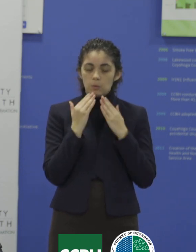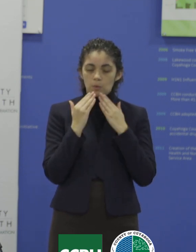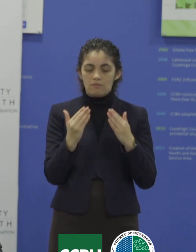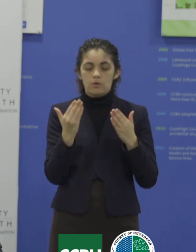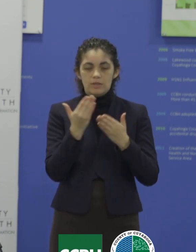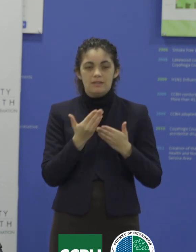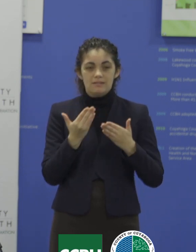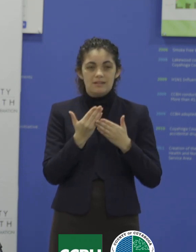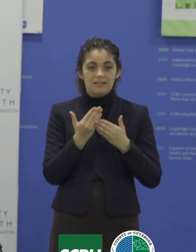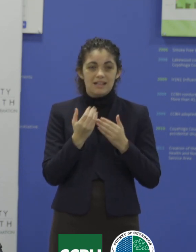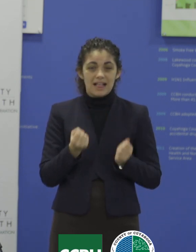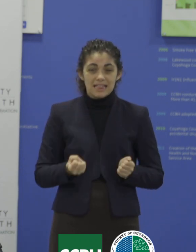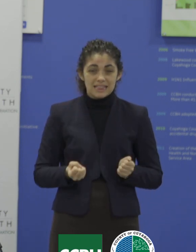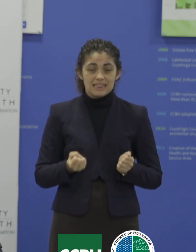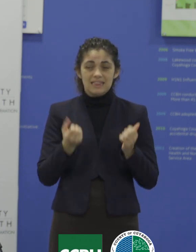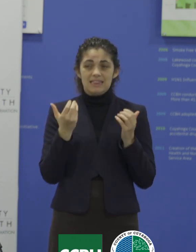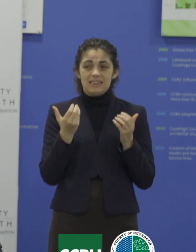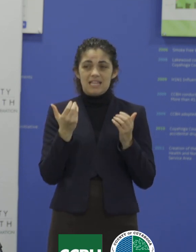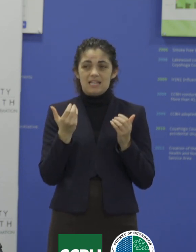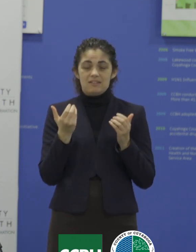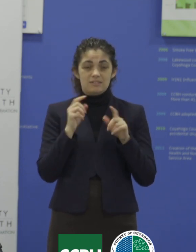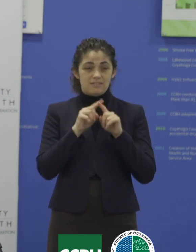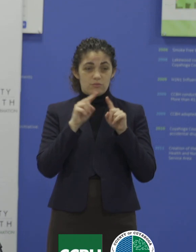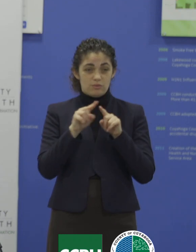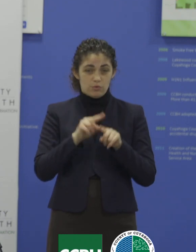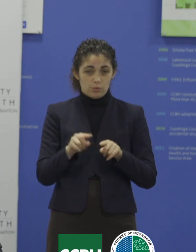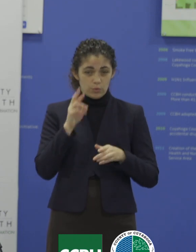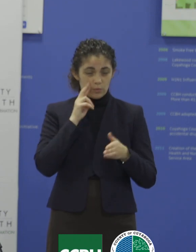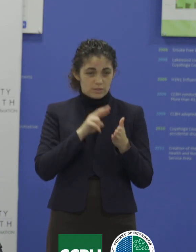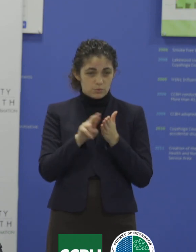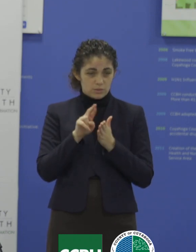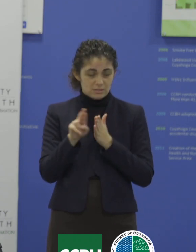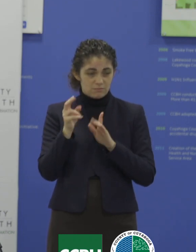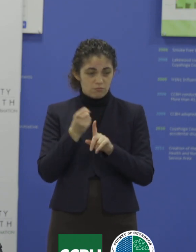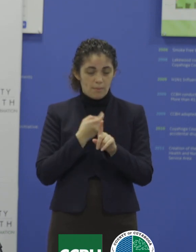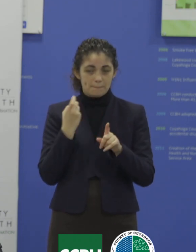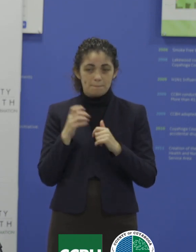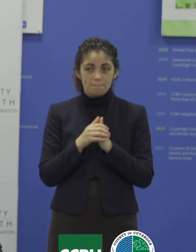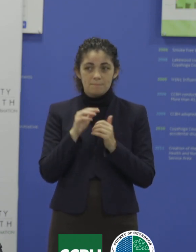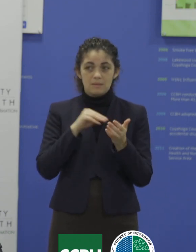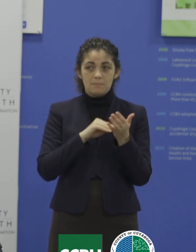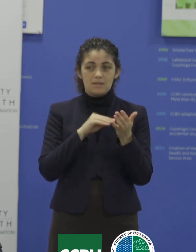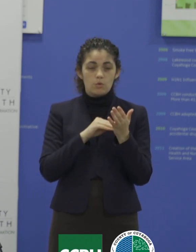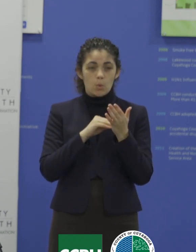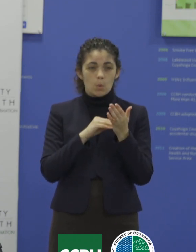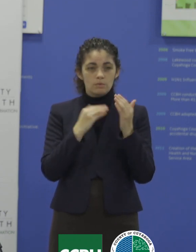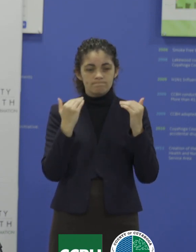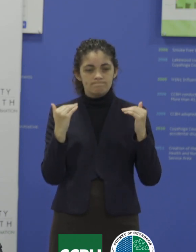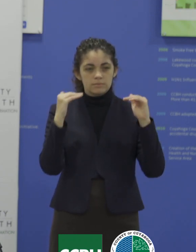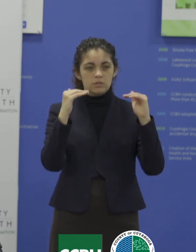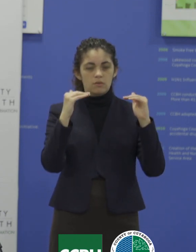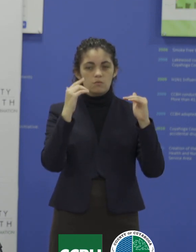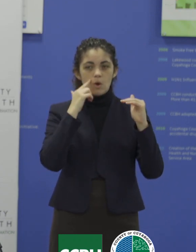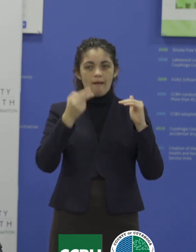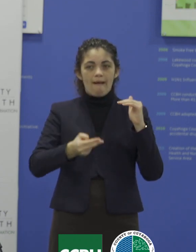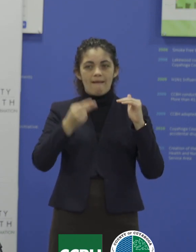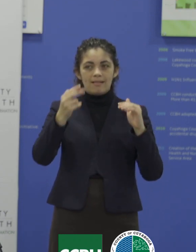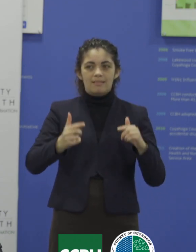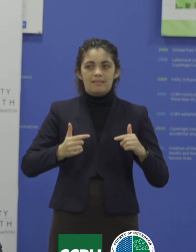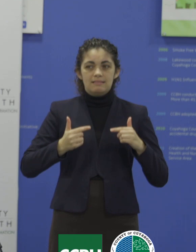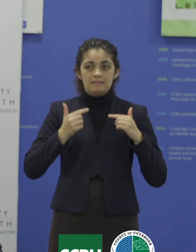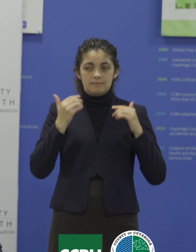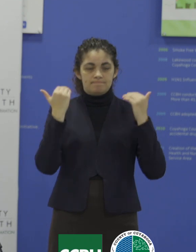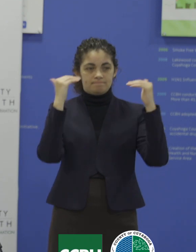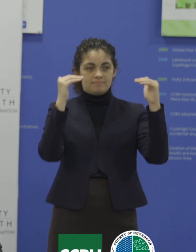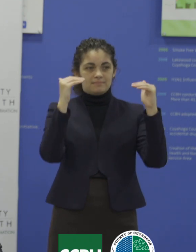to have a considerable amount of resources from a medical standpoint for high-level care.